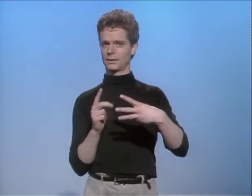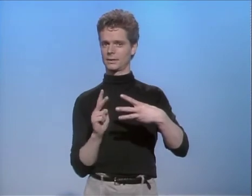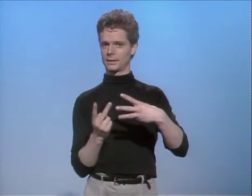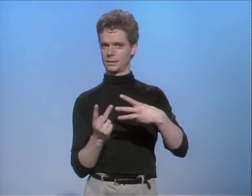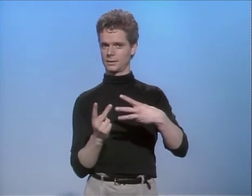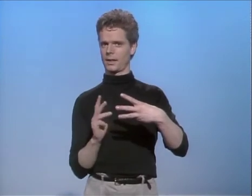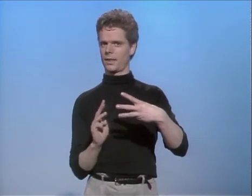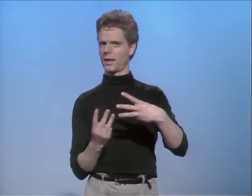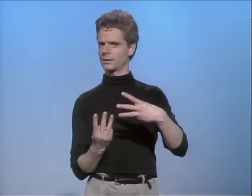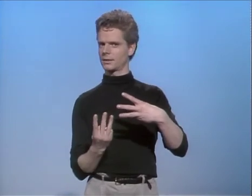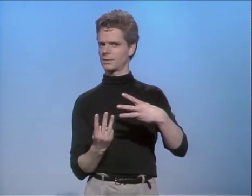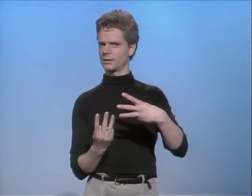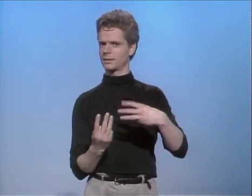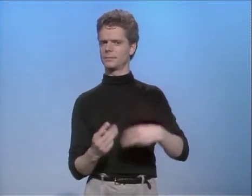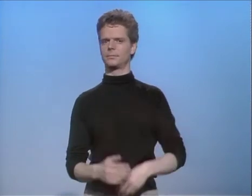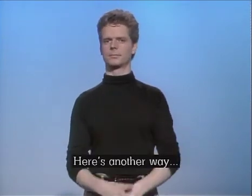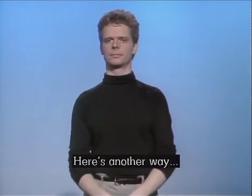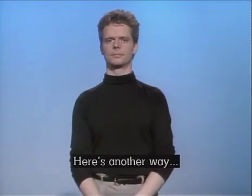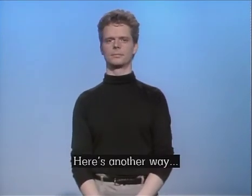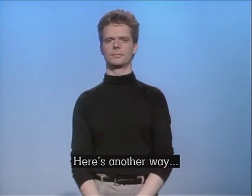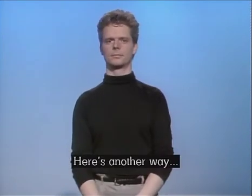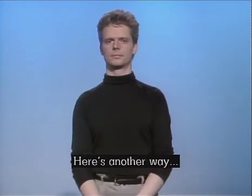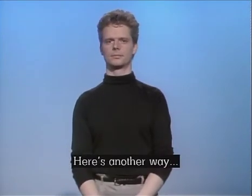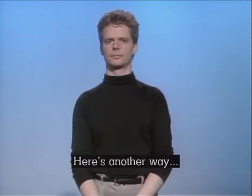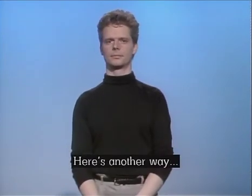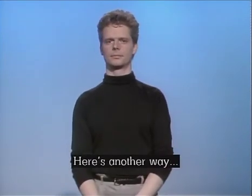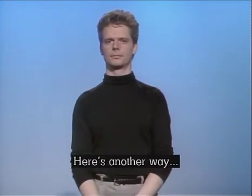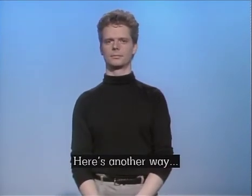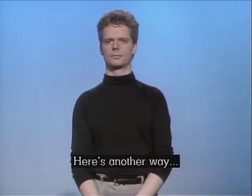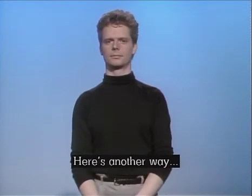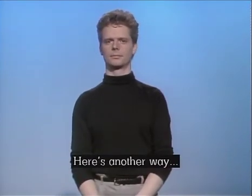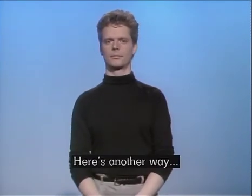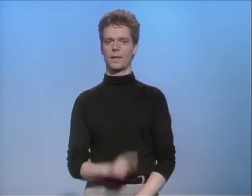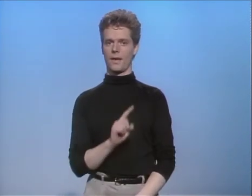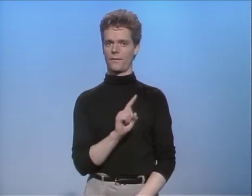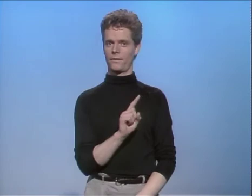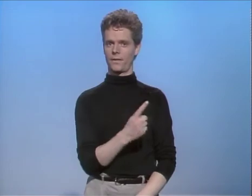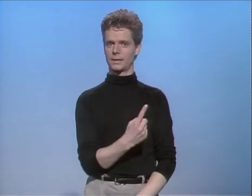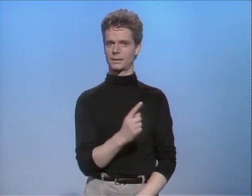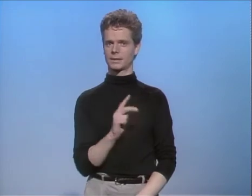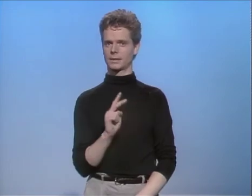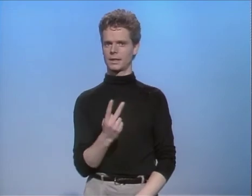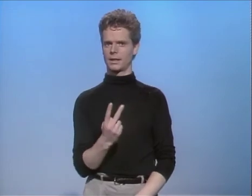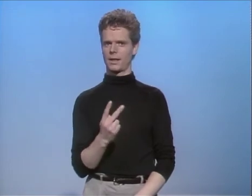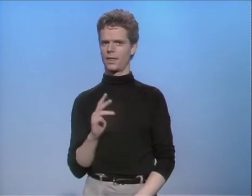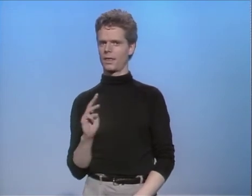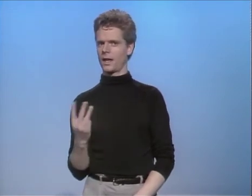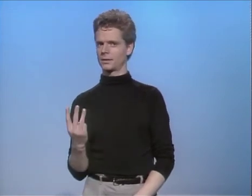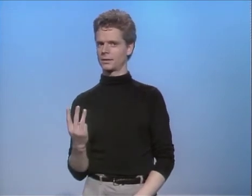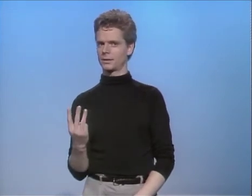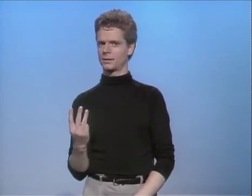First, second, third. And here's another way. First, second, third.